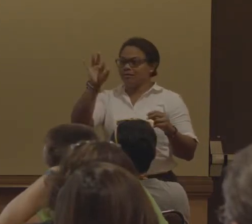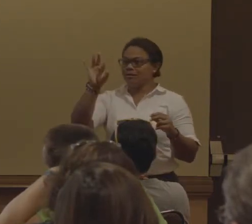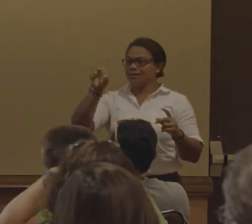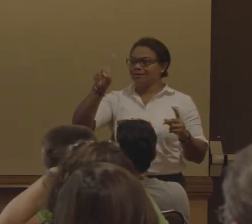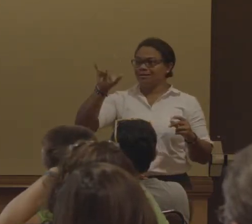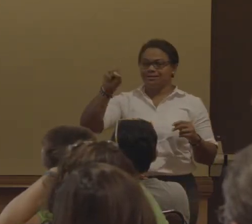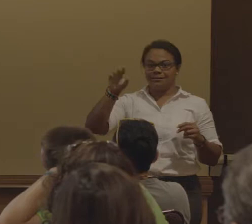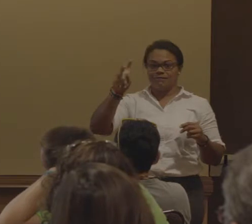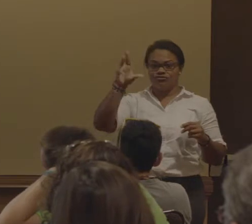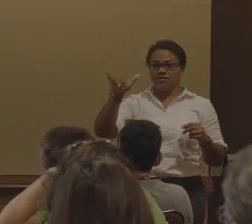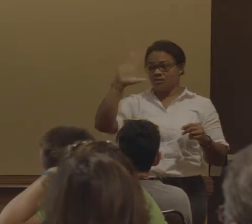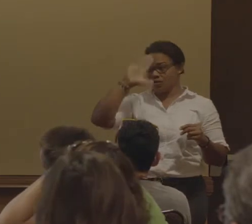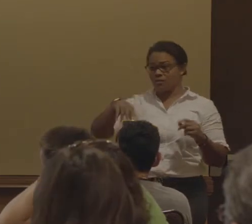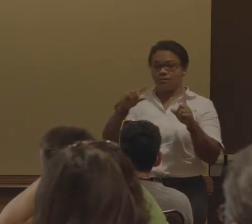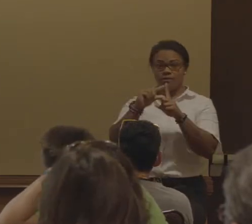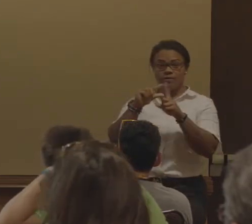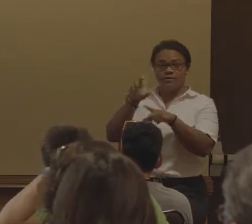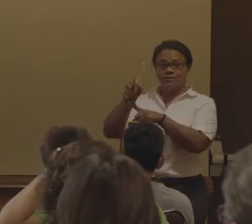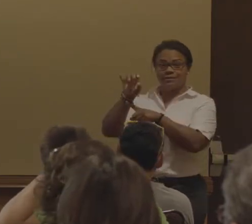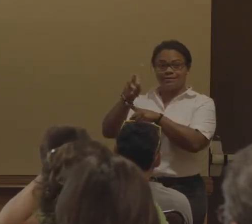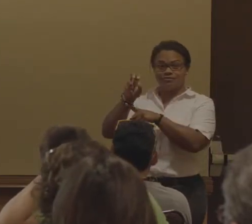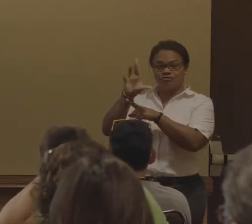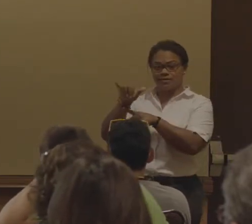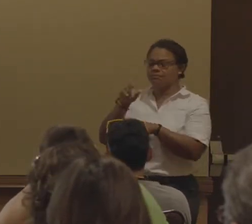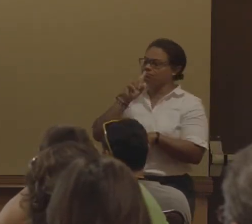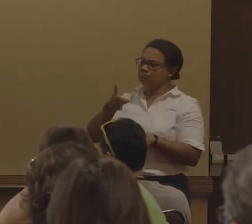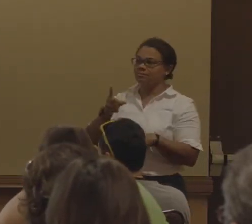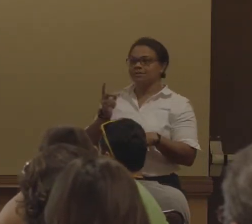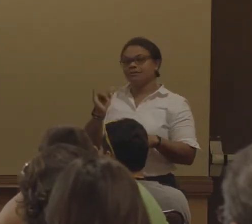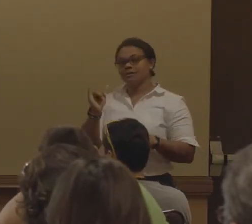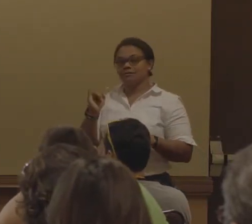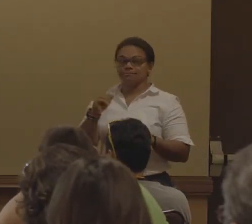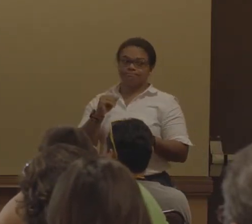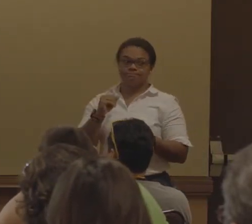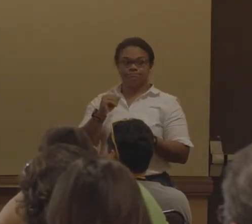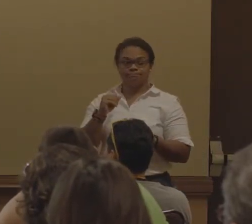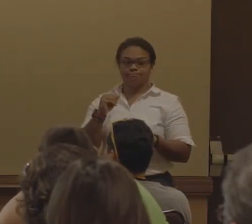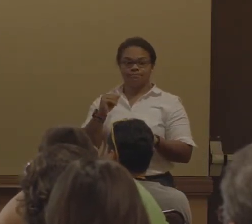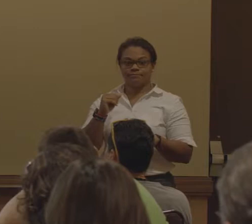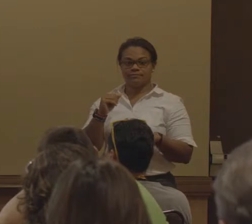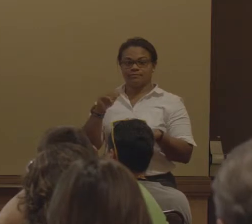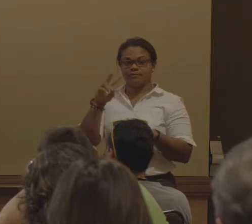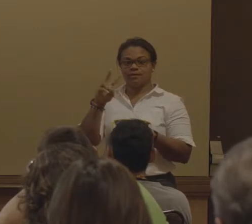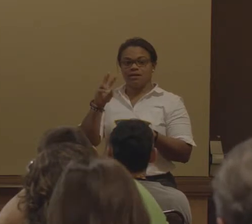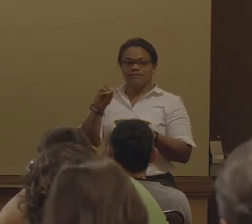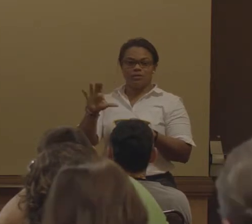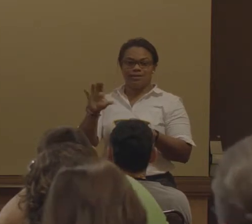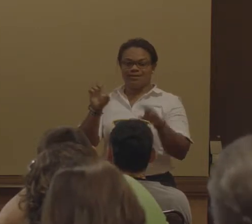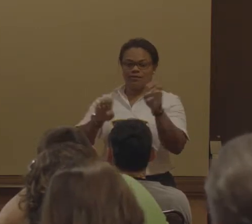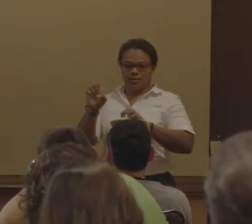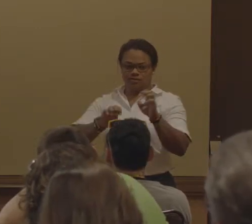that term. Yeah, Some folks, that's what yeah. I was looking at. So Discovery is really like a vocational evaluation. It's really